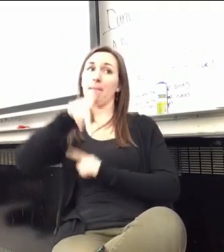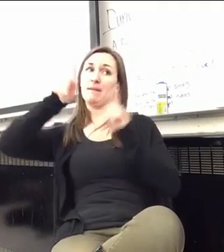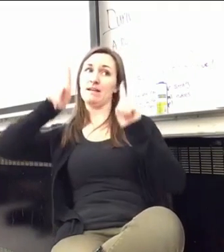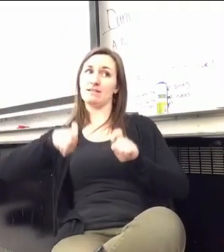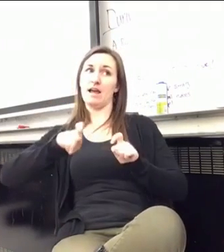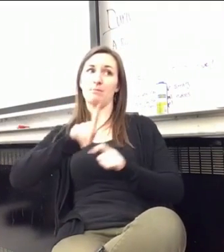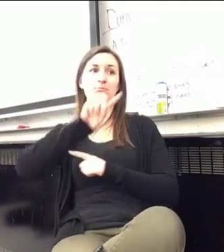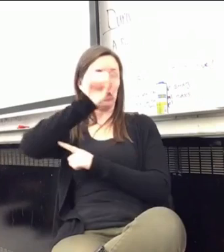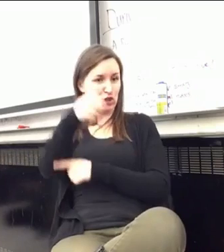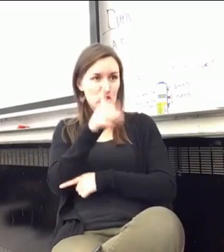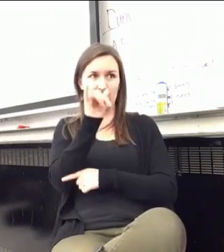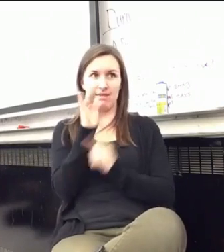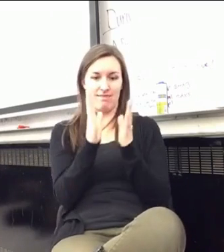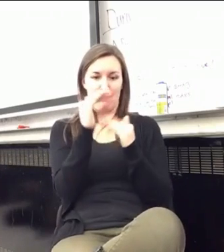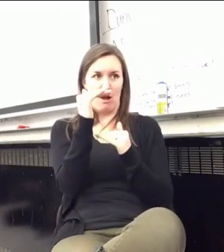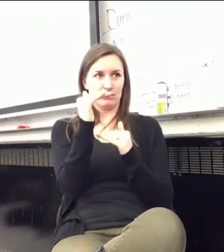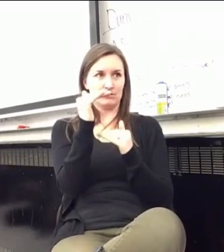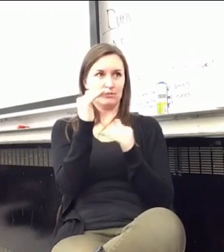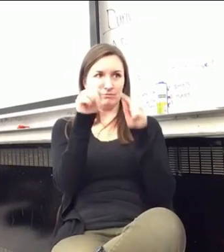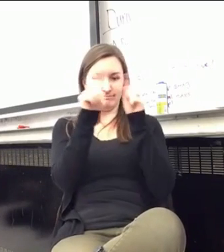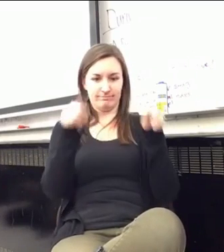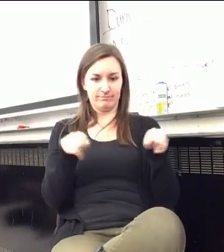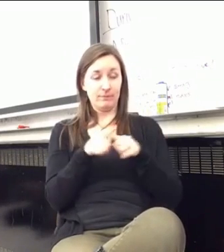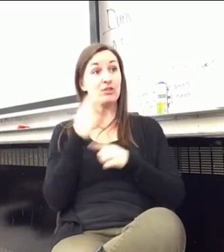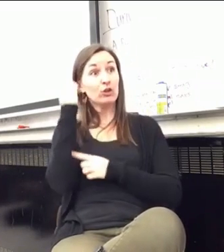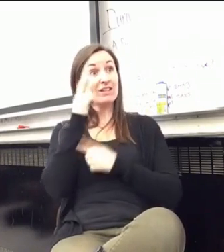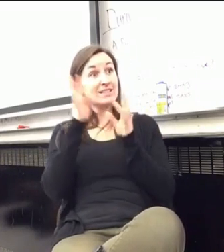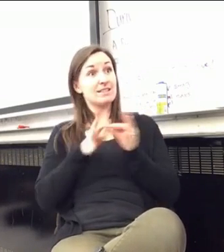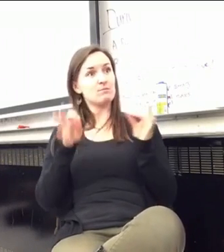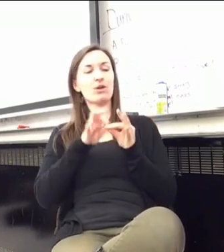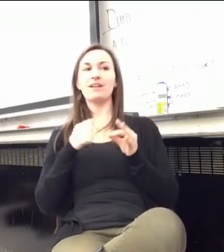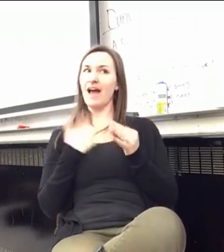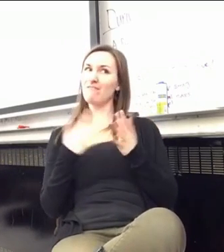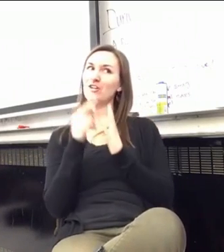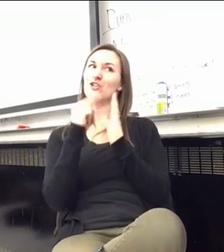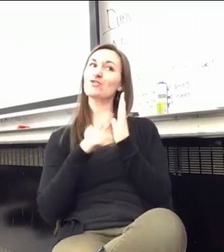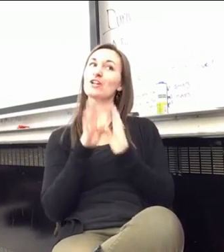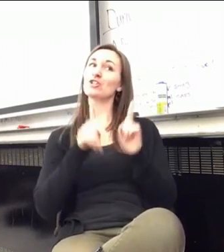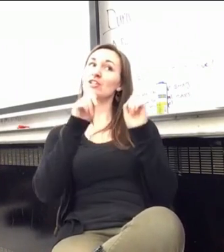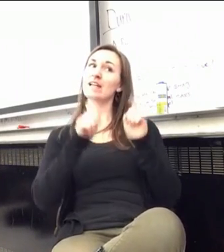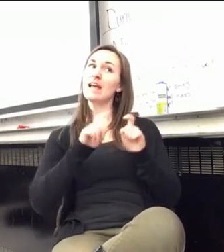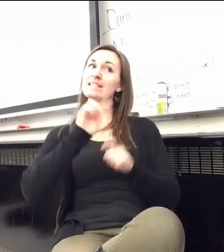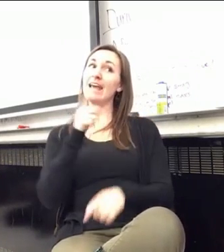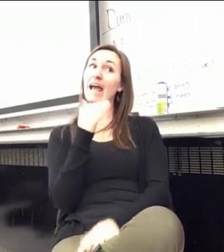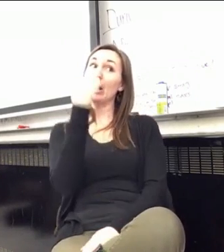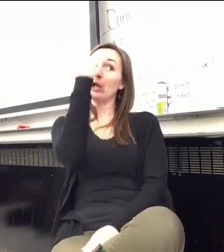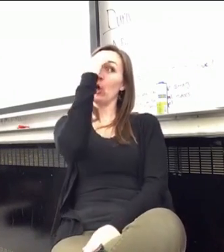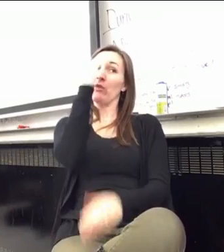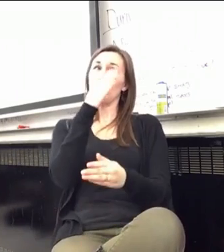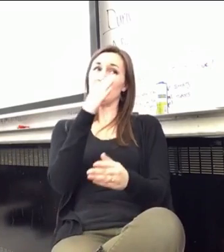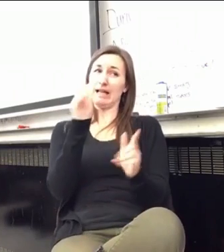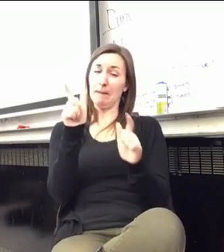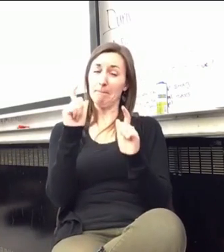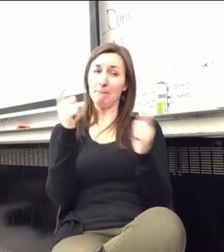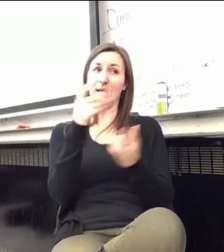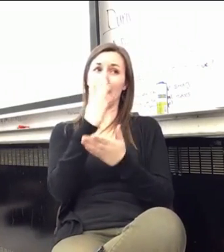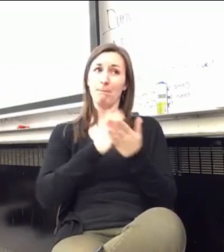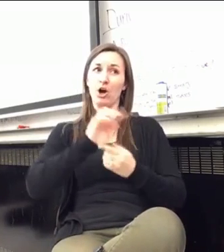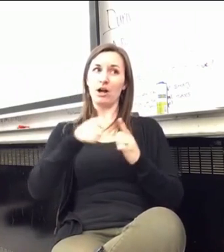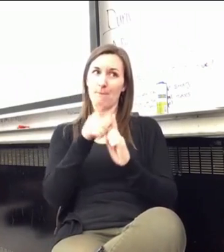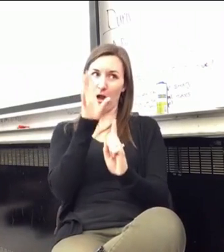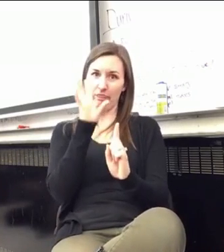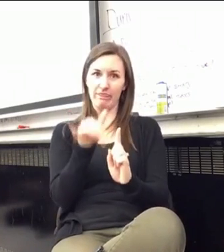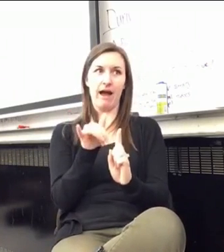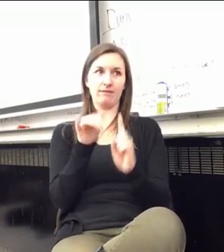alone. And the reason I say it's important is because I have read your test, and I just happen to know that there is a good chunk of it about this section.